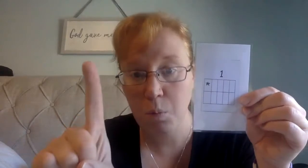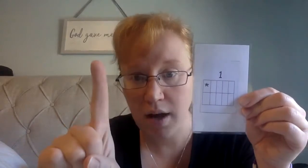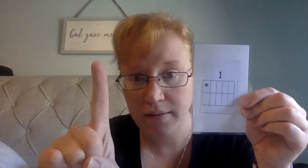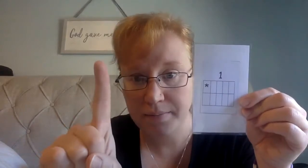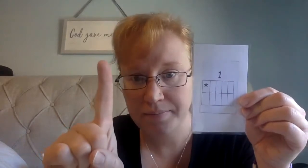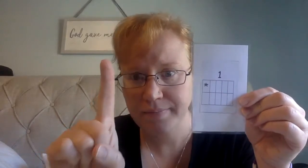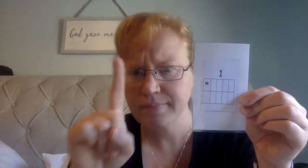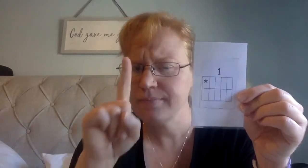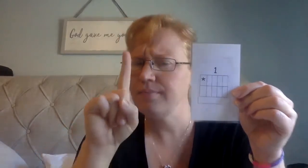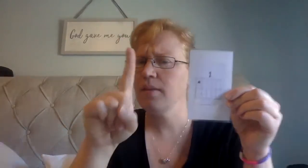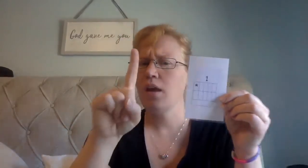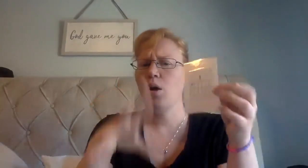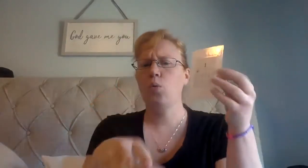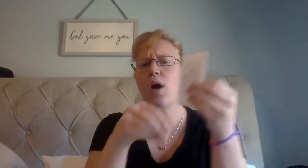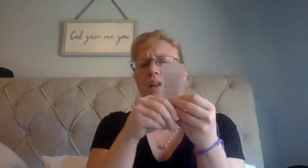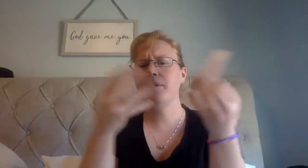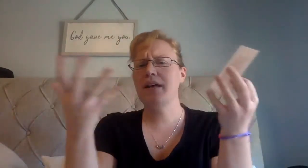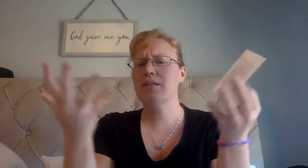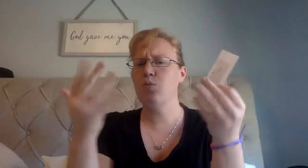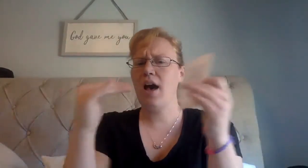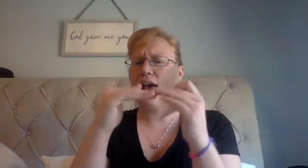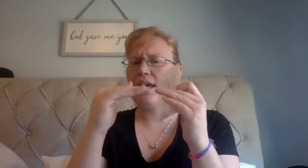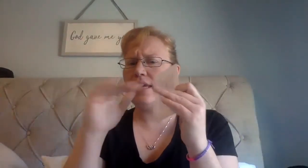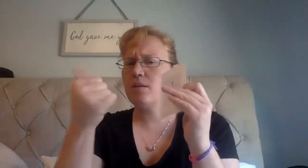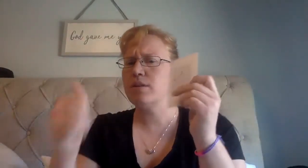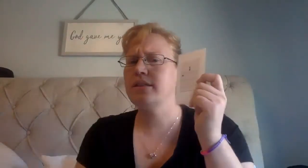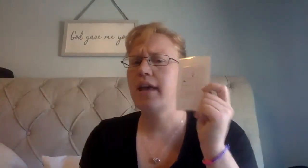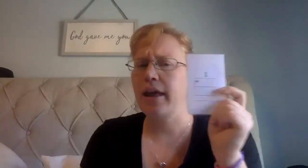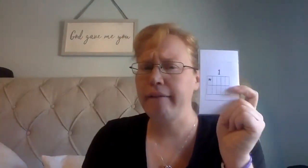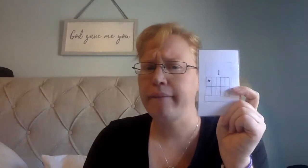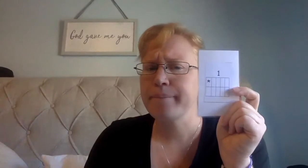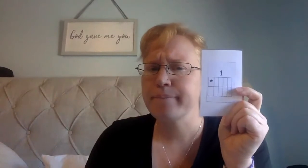1. 1 plus what equals 10?